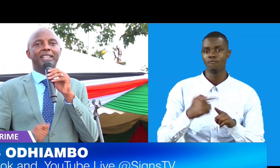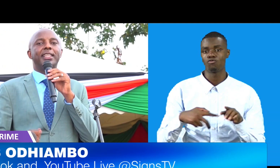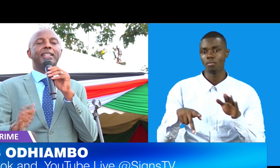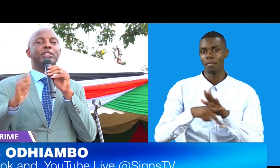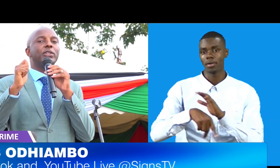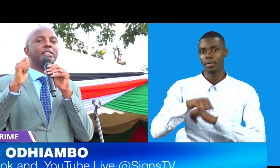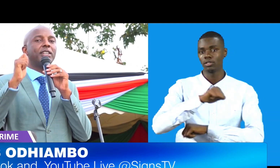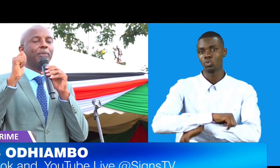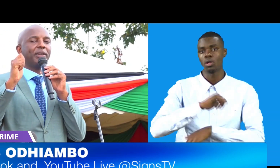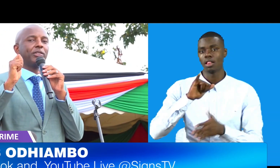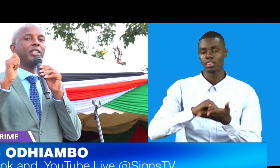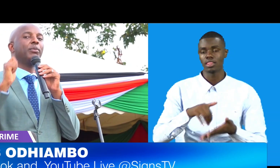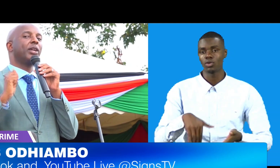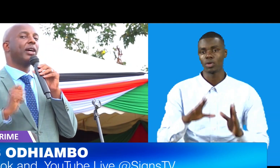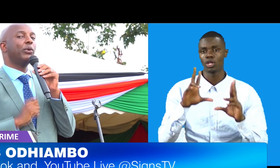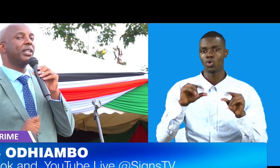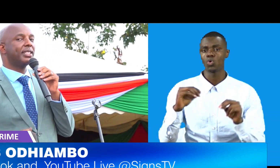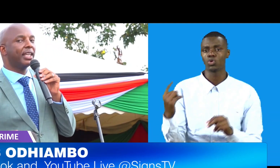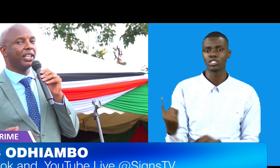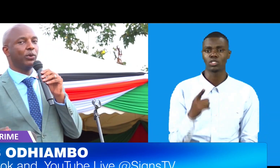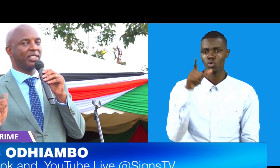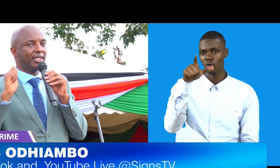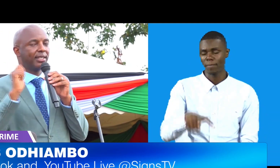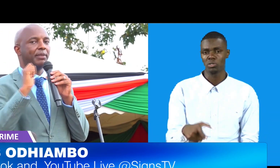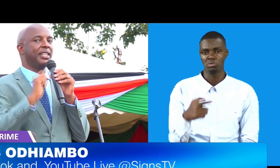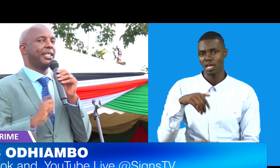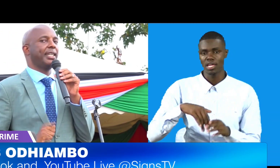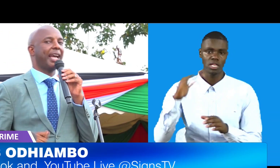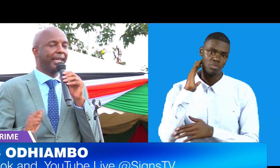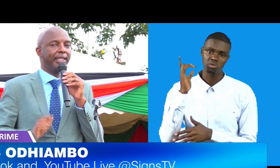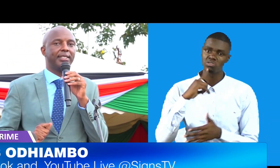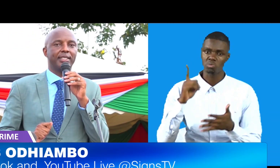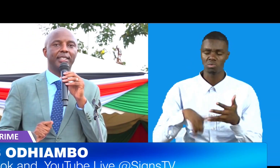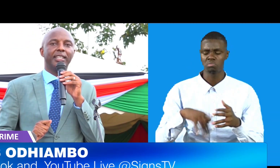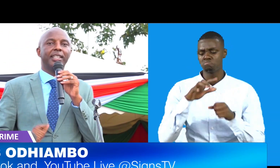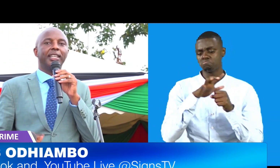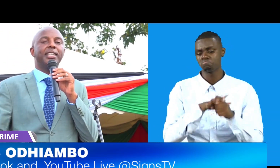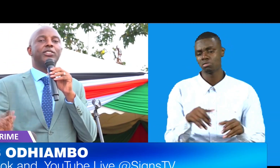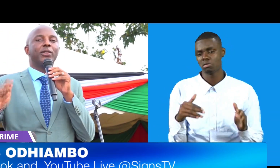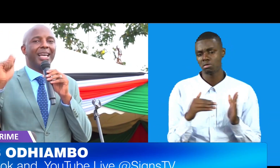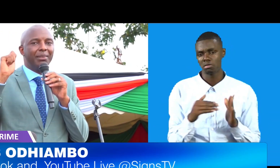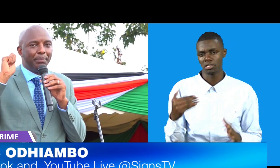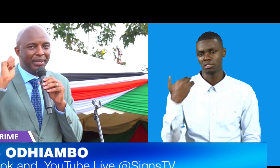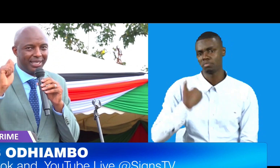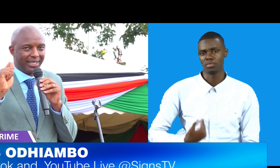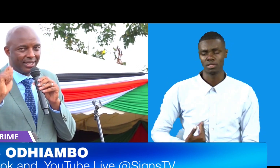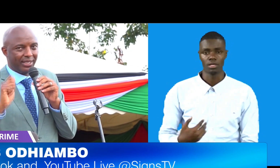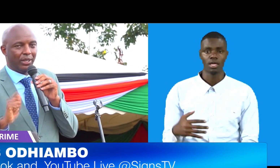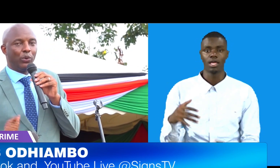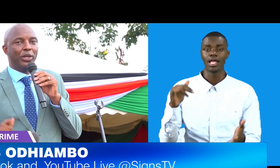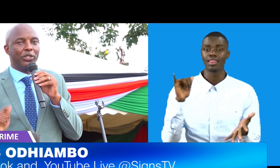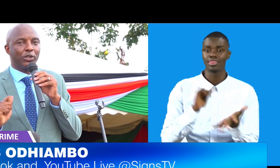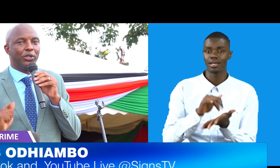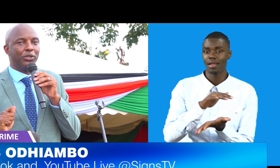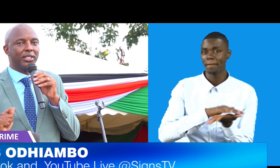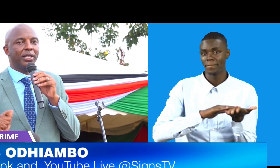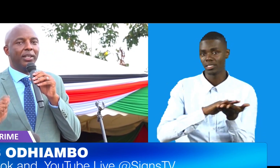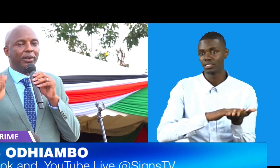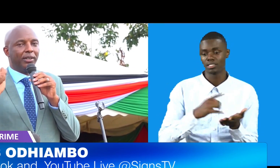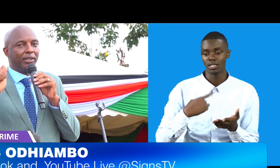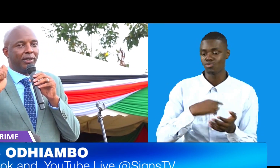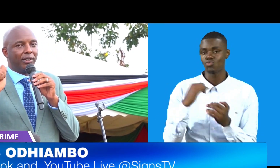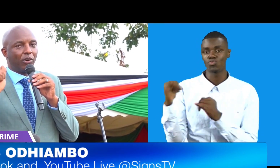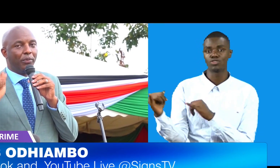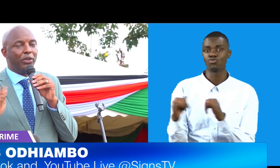way, there is no single person in Murang'a who will say he was discriminated against. It is on that basis we